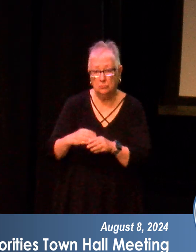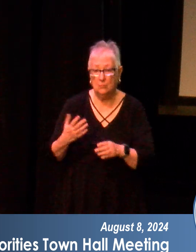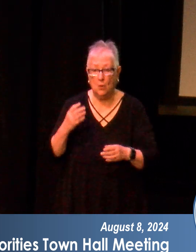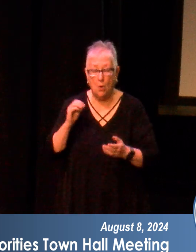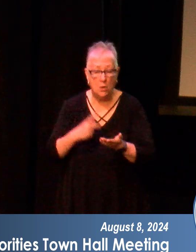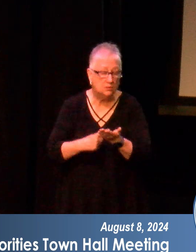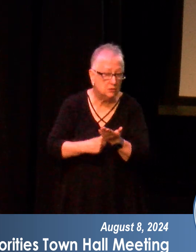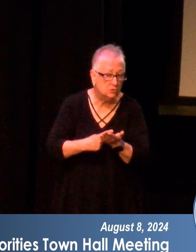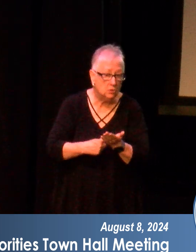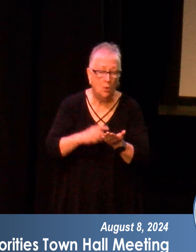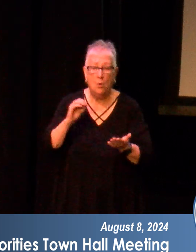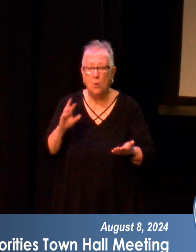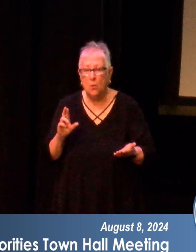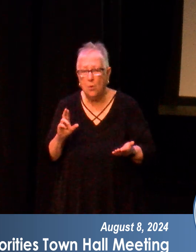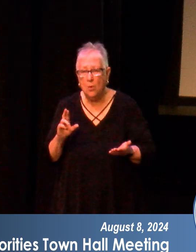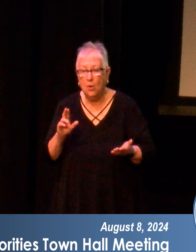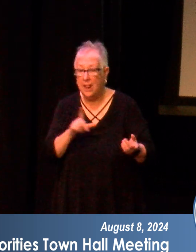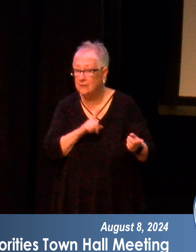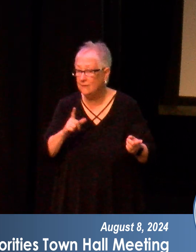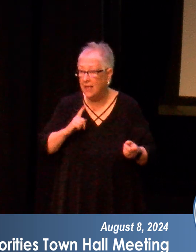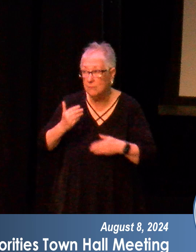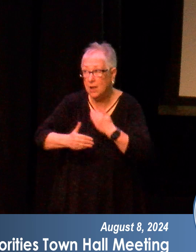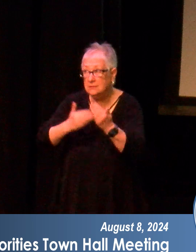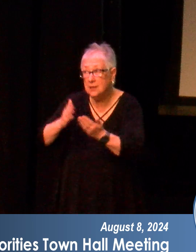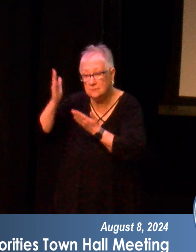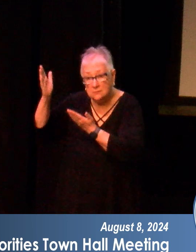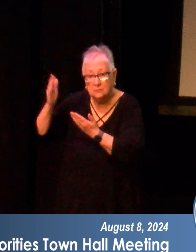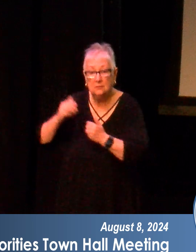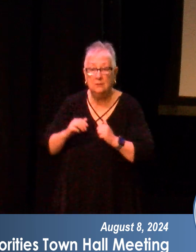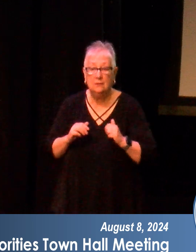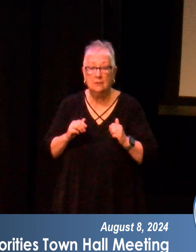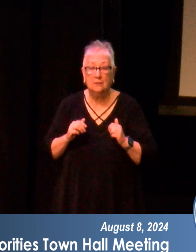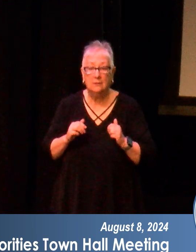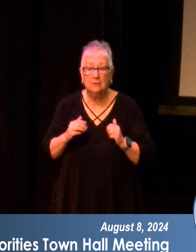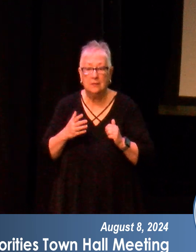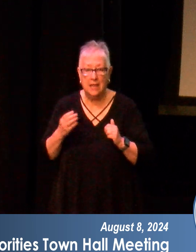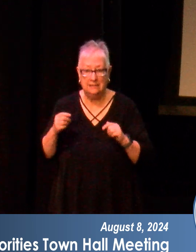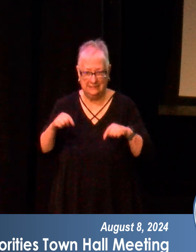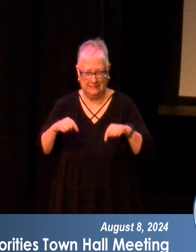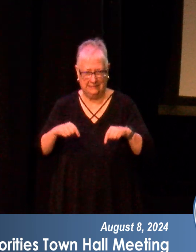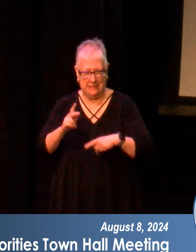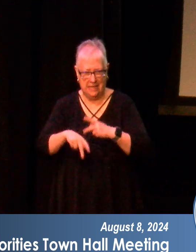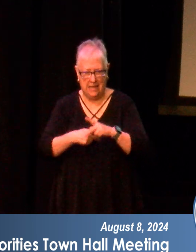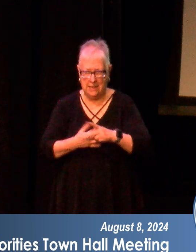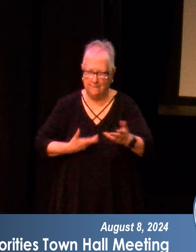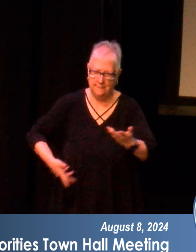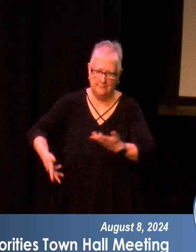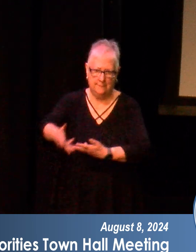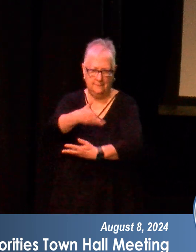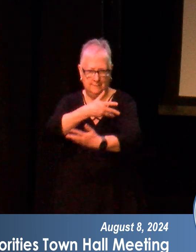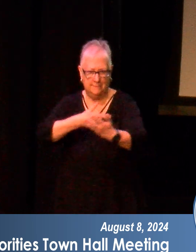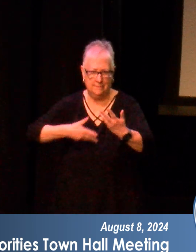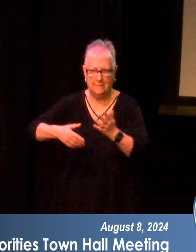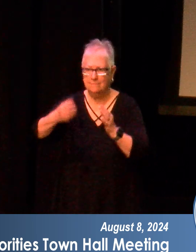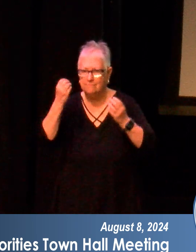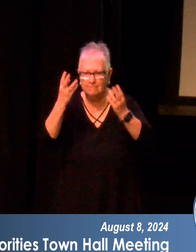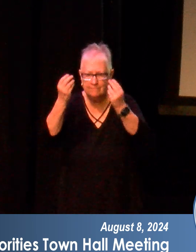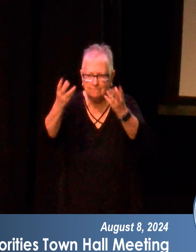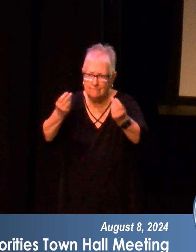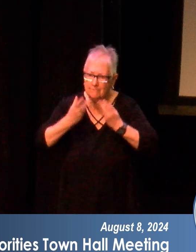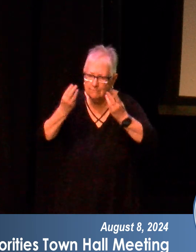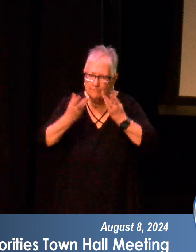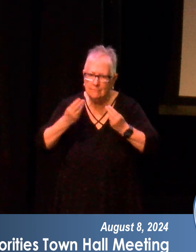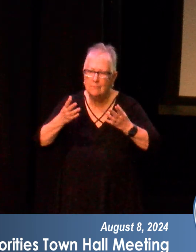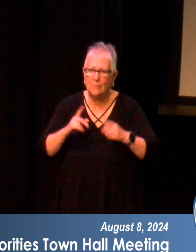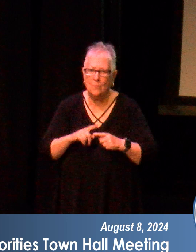of this legislative process in the city of Frederick, this kind of engagement, as I said at the beginning, is a bit of a work in